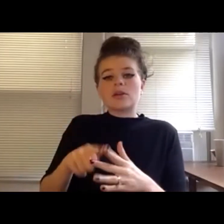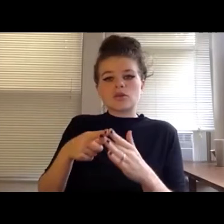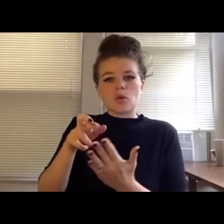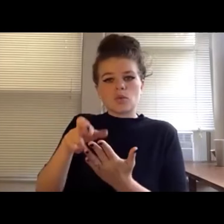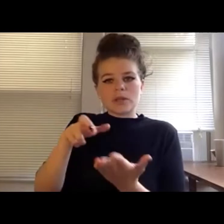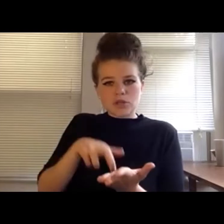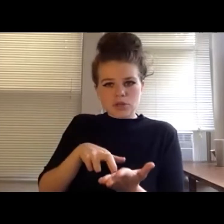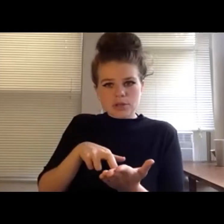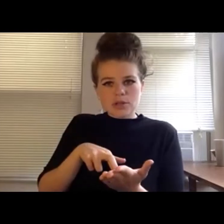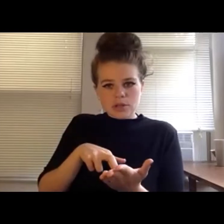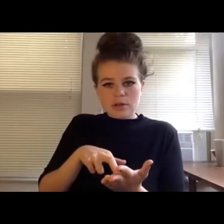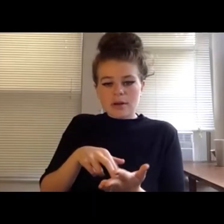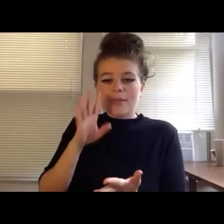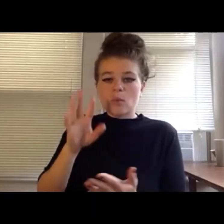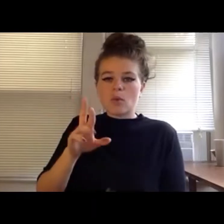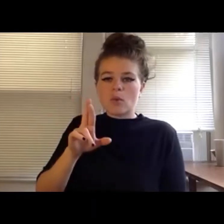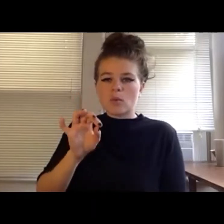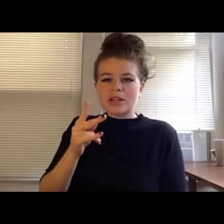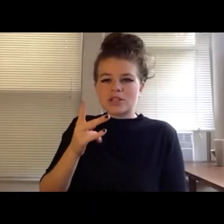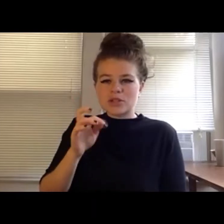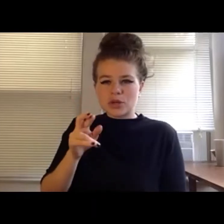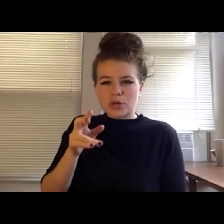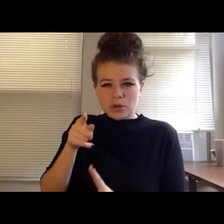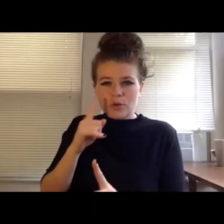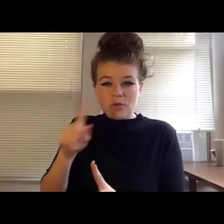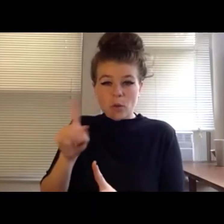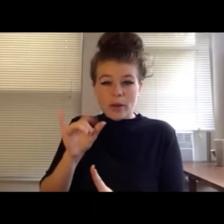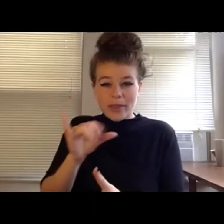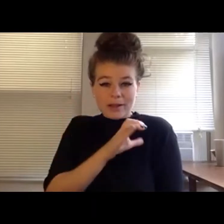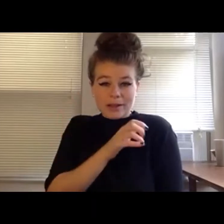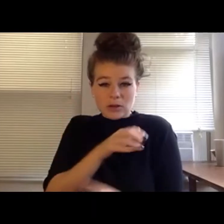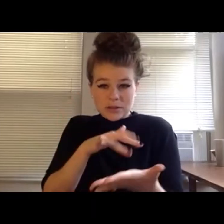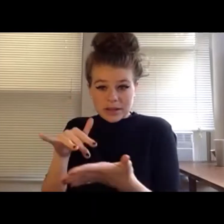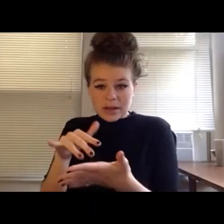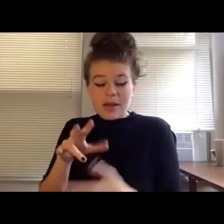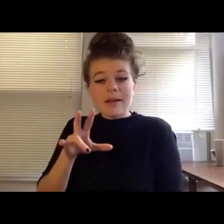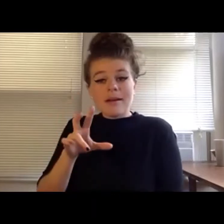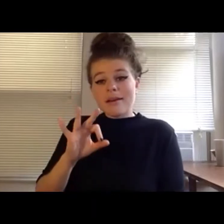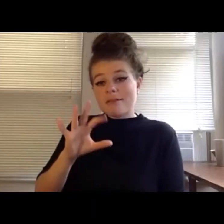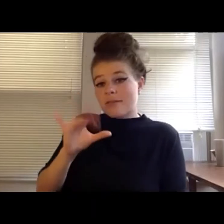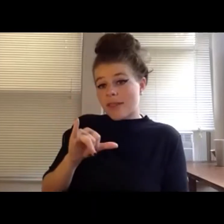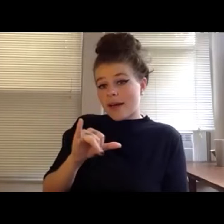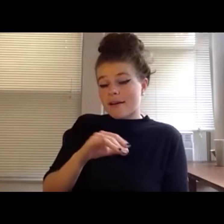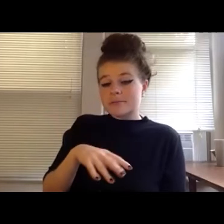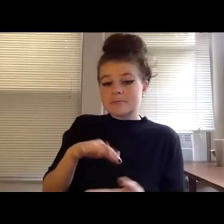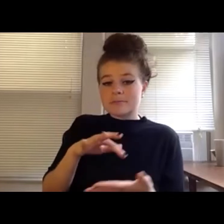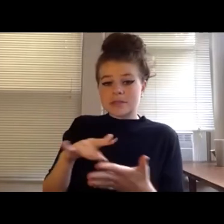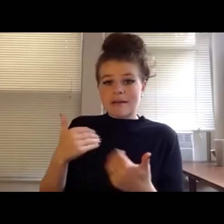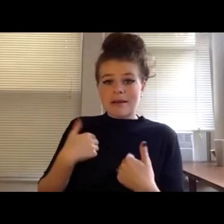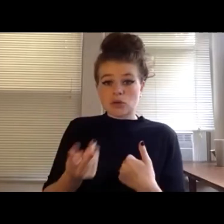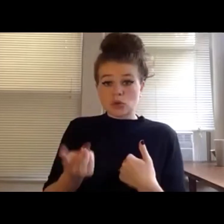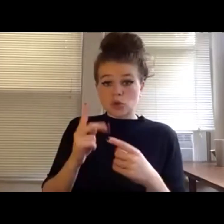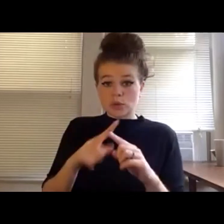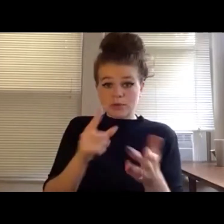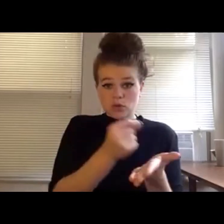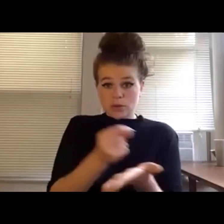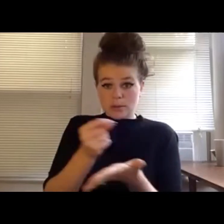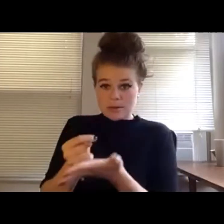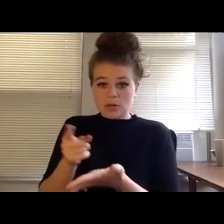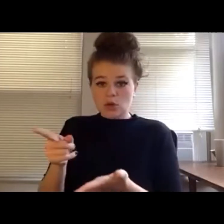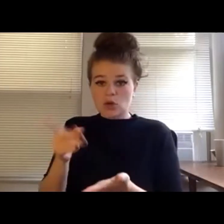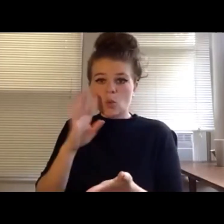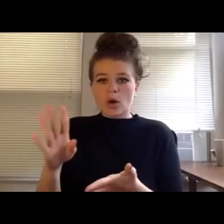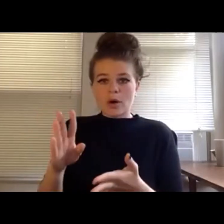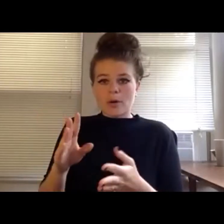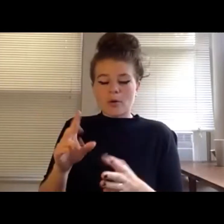you to the clinical study. And if a clinical study has 2 different treatments, you'll undergo the